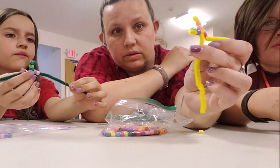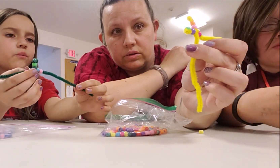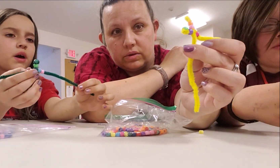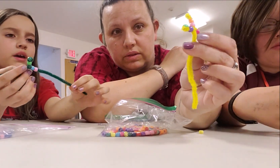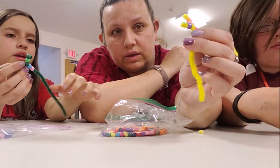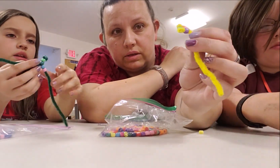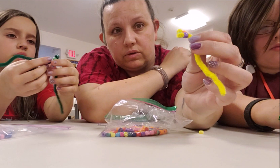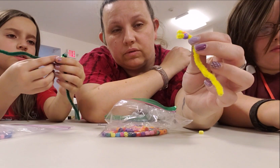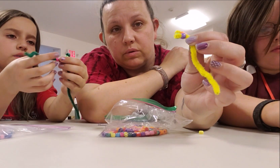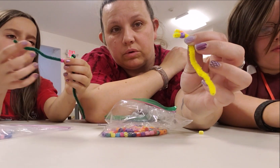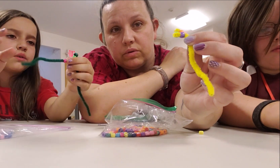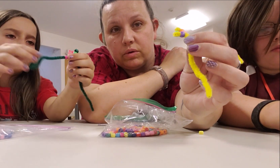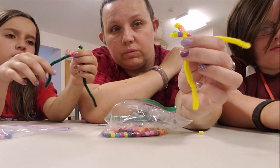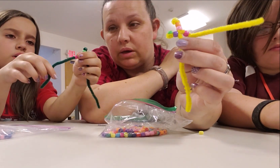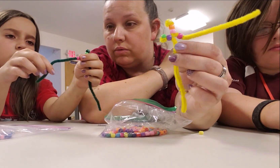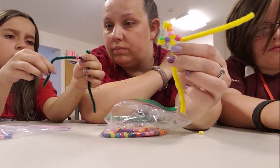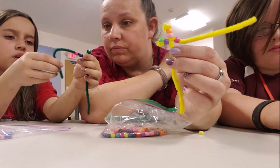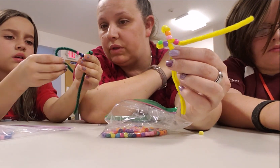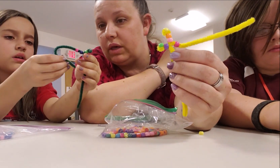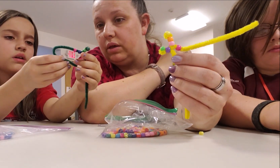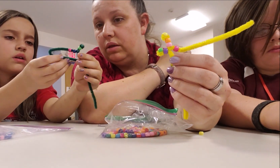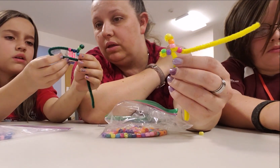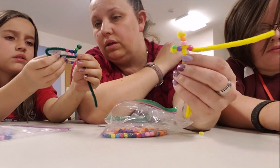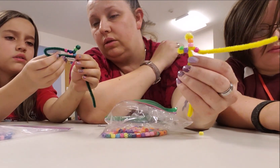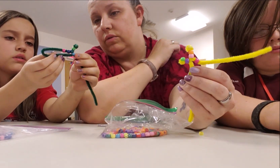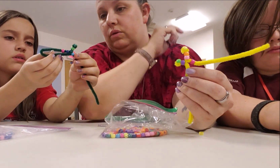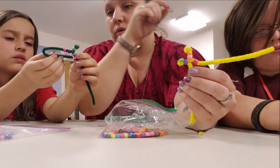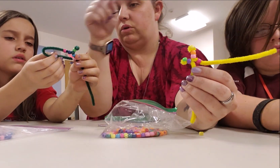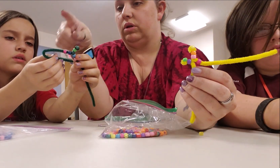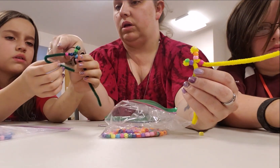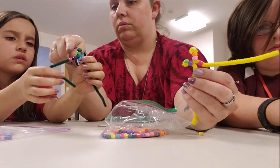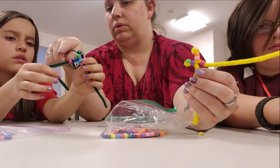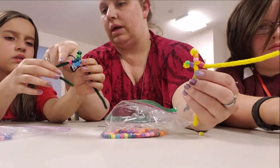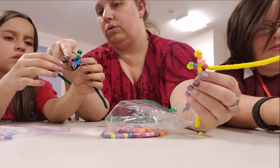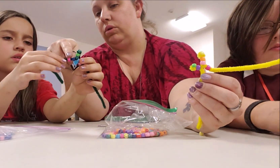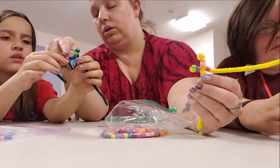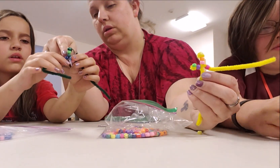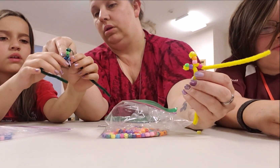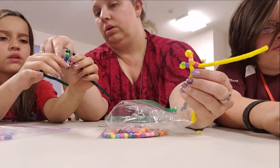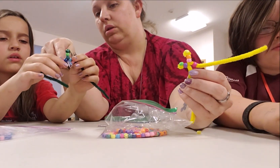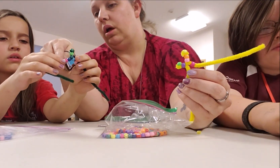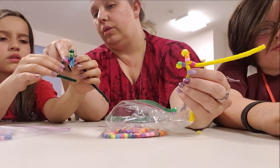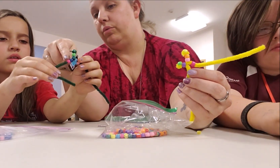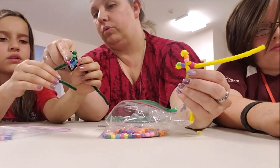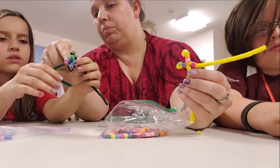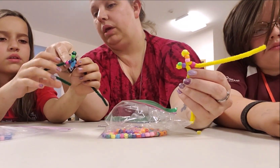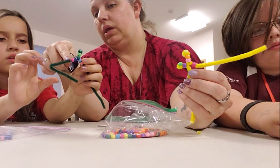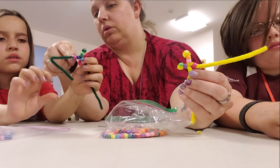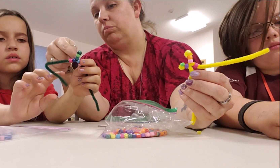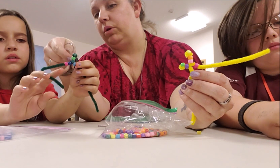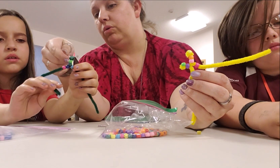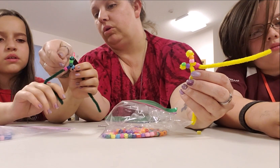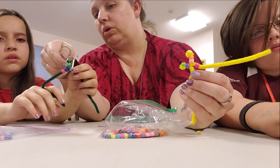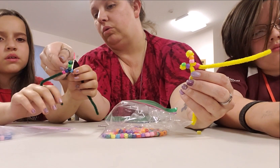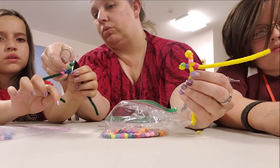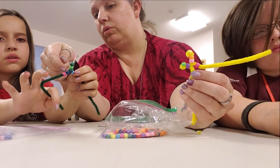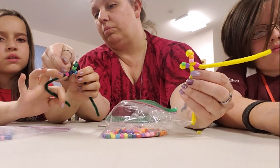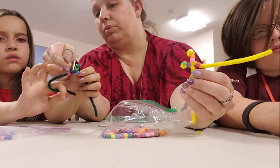looks like that. You can see where it's come down. Okay. So you're going to come down not through the pink, but you're going to go through the